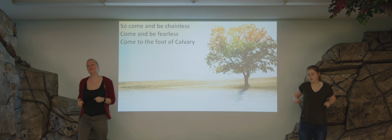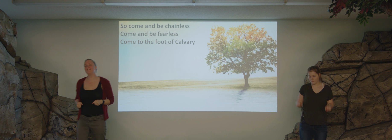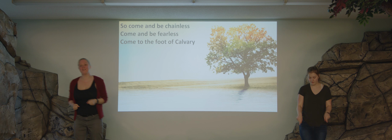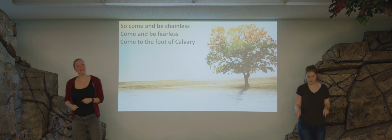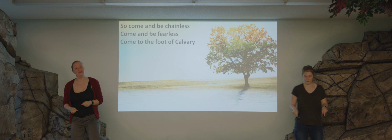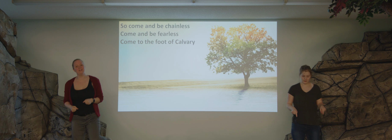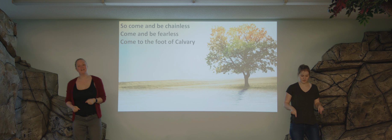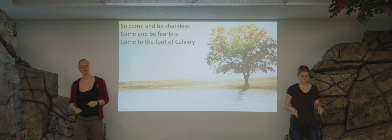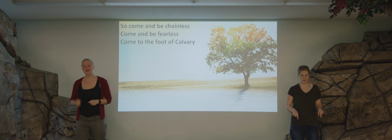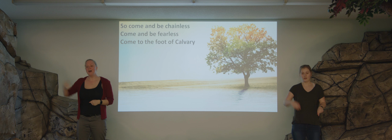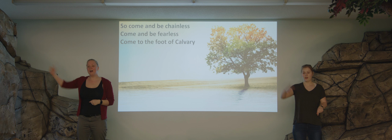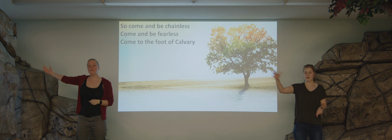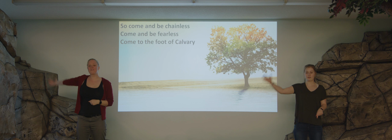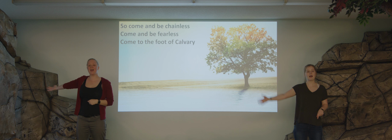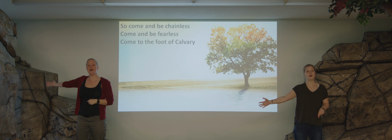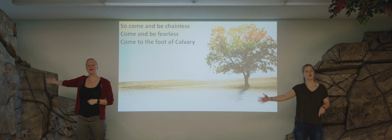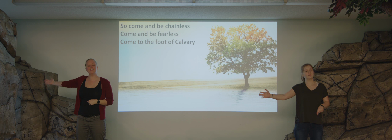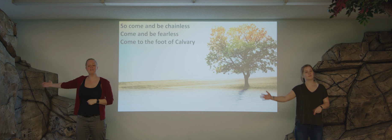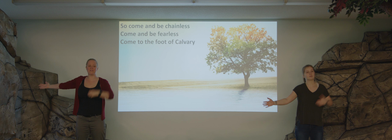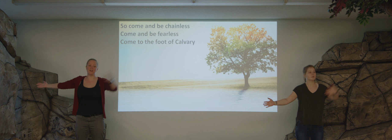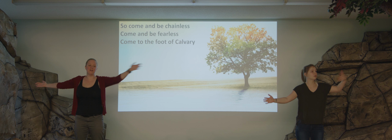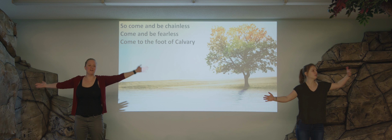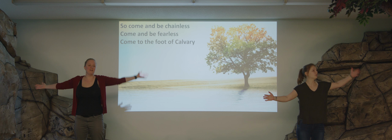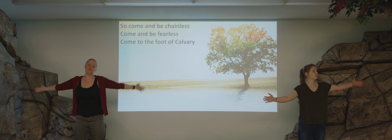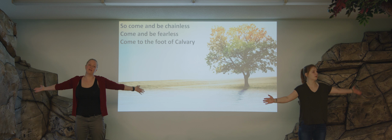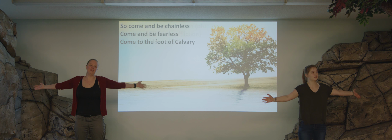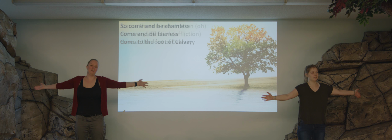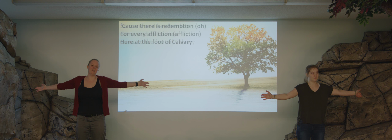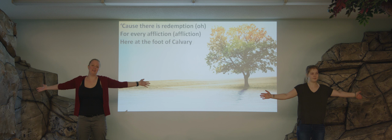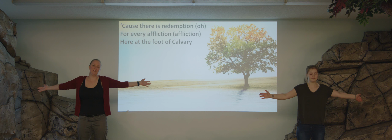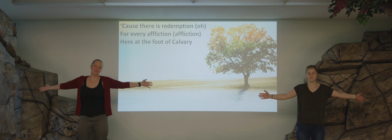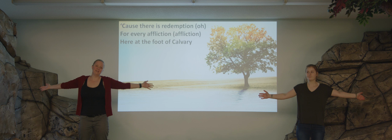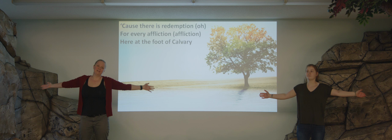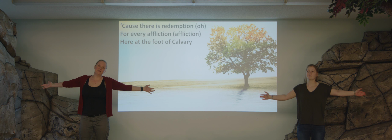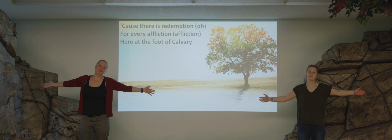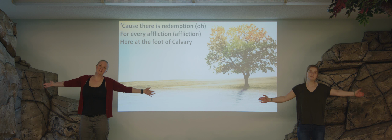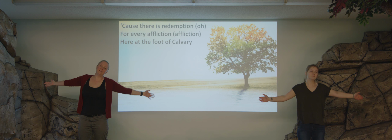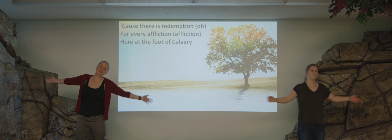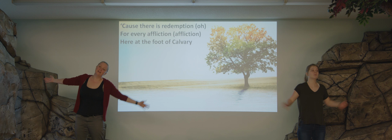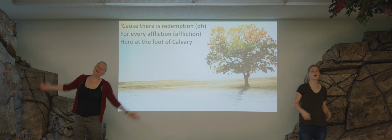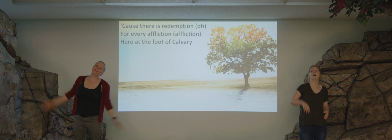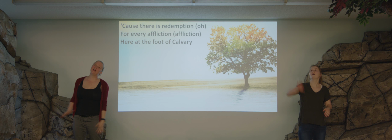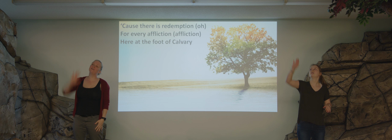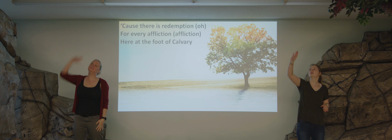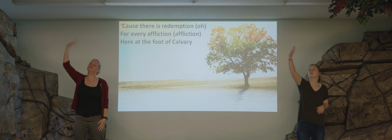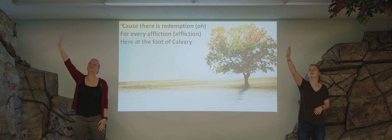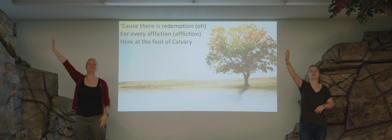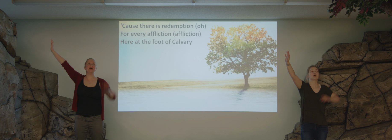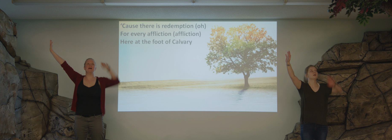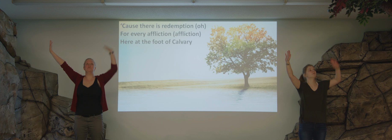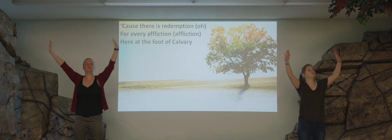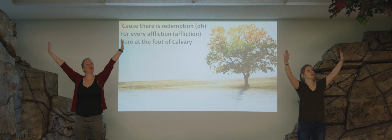the foot of Calvary. There is redemption